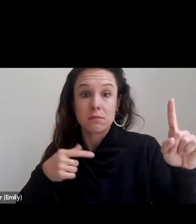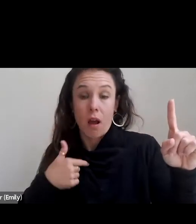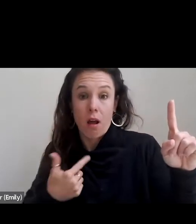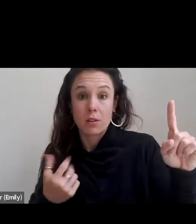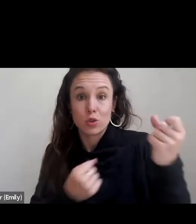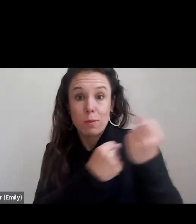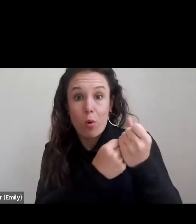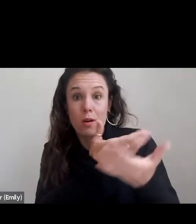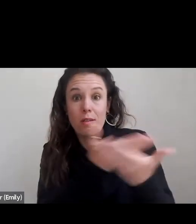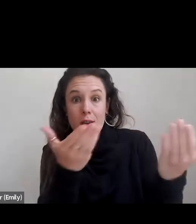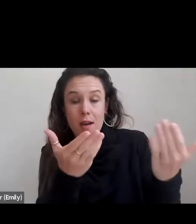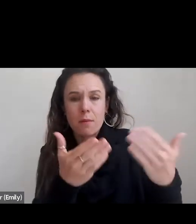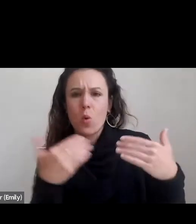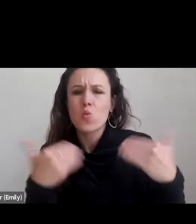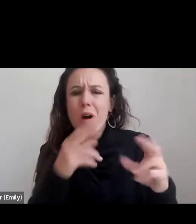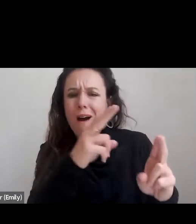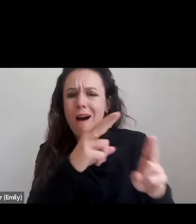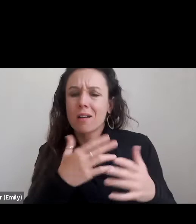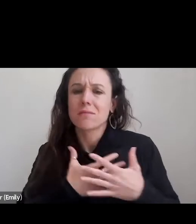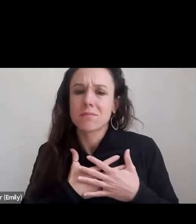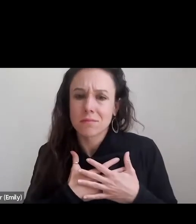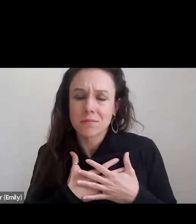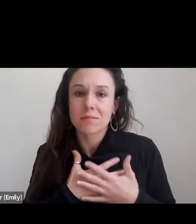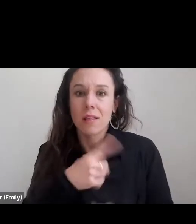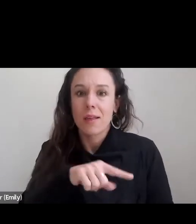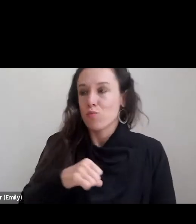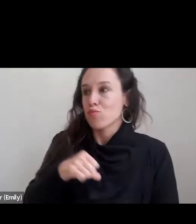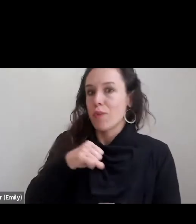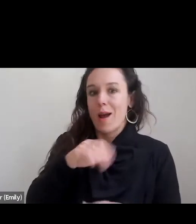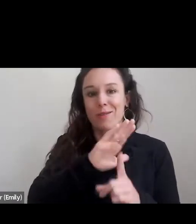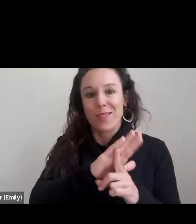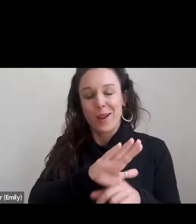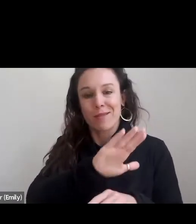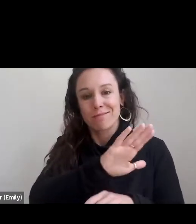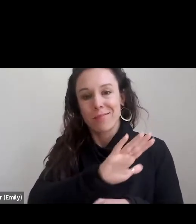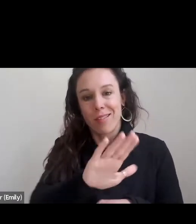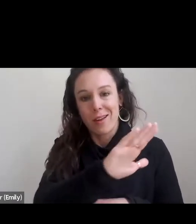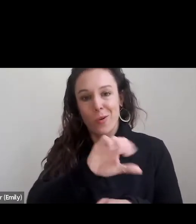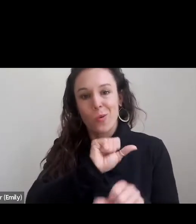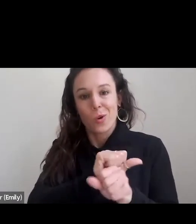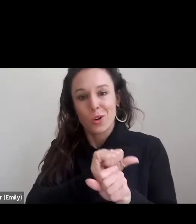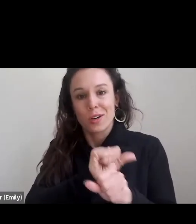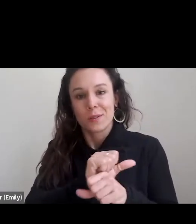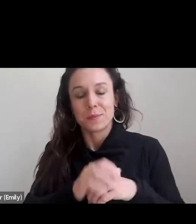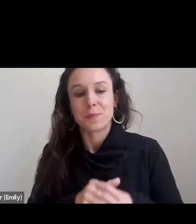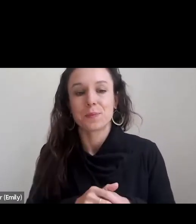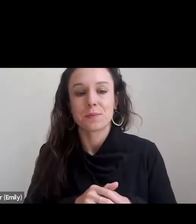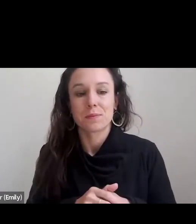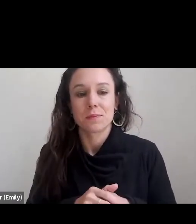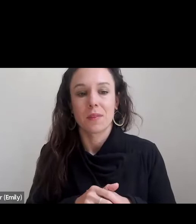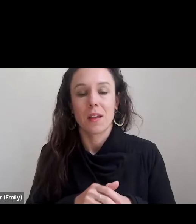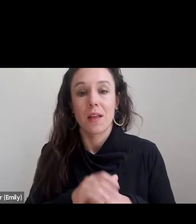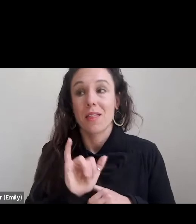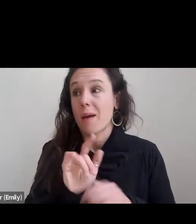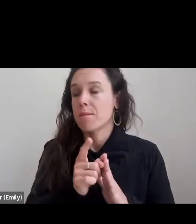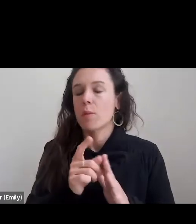that was really an honor, and they were, proud of the work that they had done. For me, that was really one of the greatest